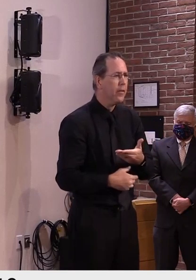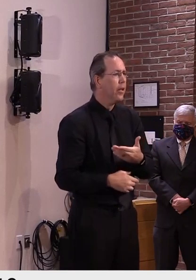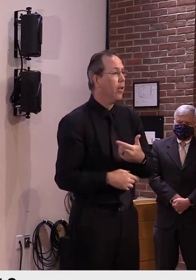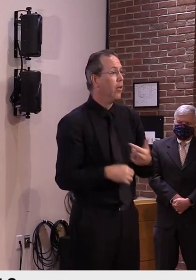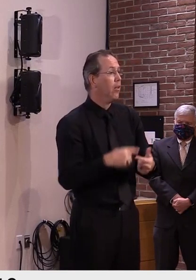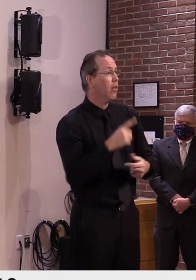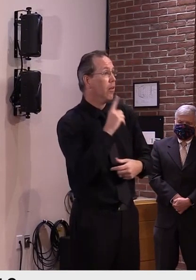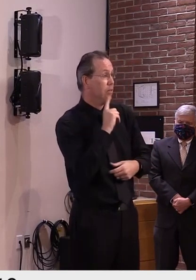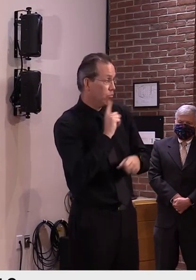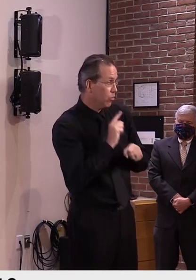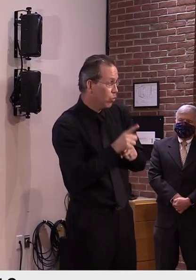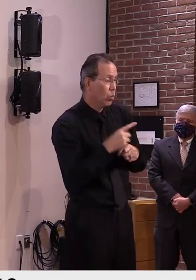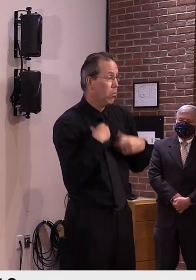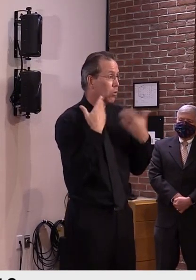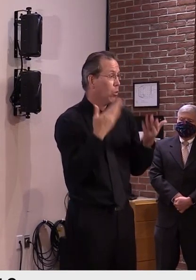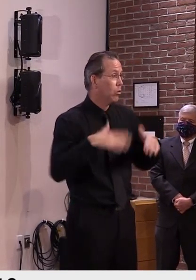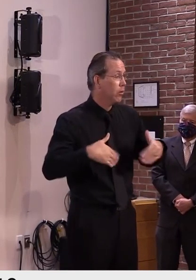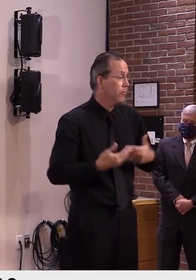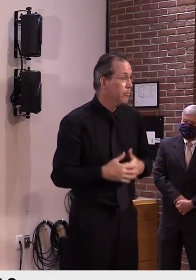Okay, thank you very much.